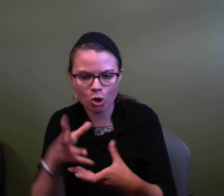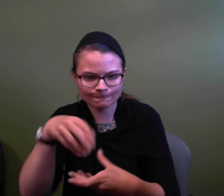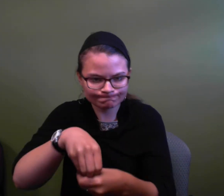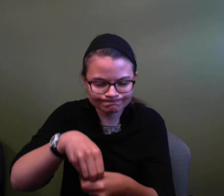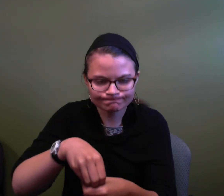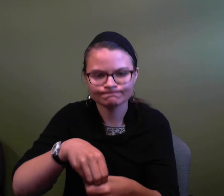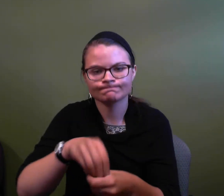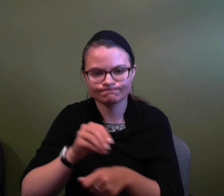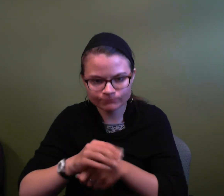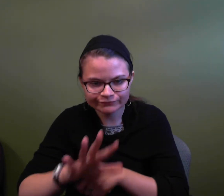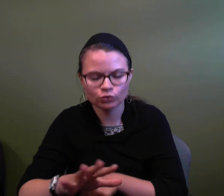word development,